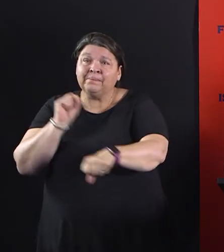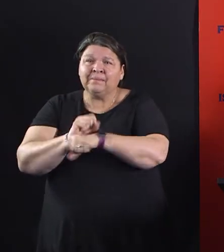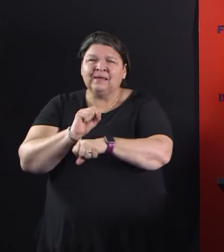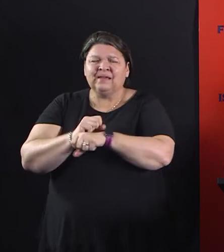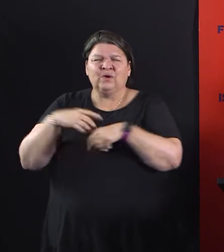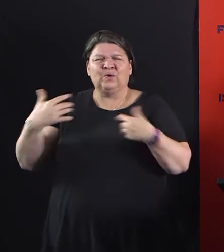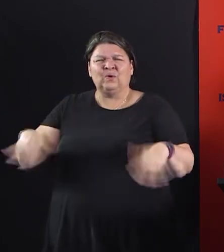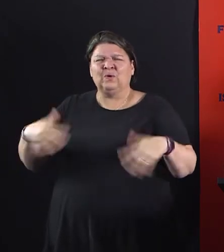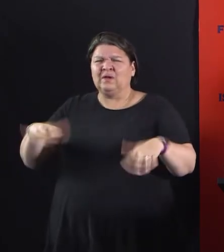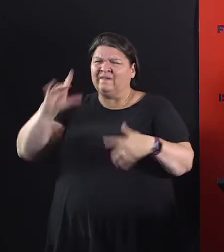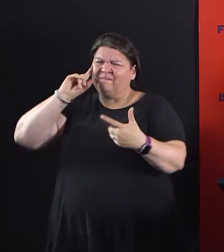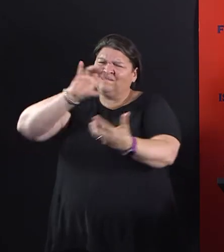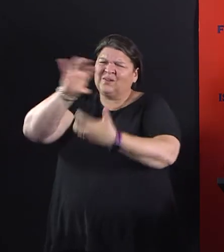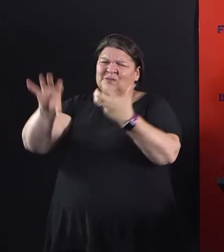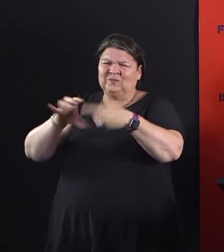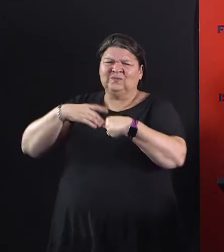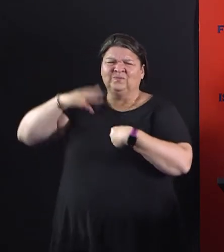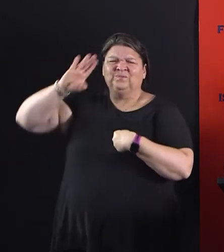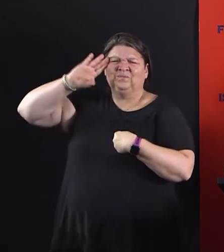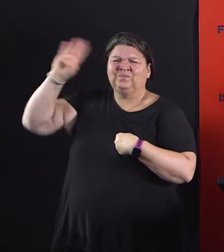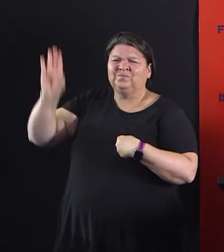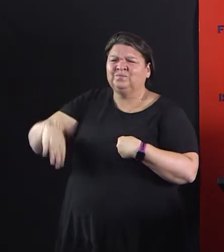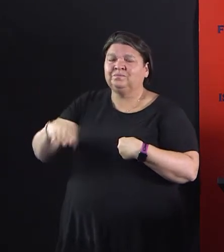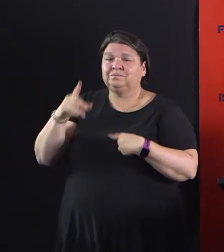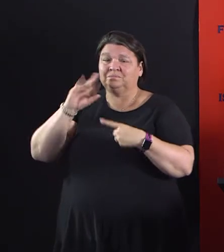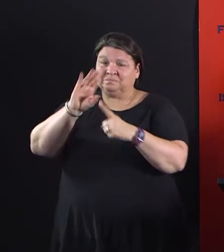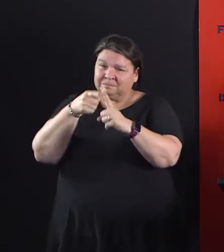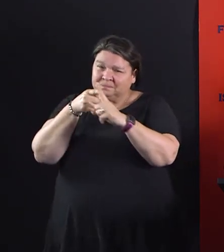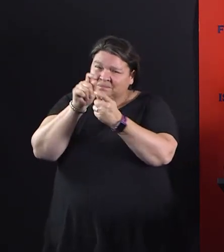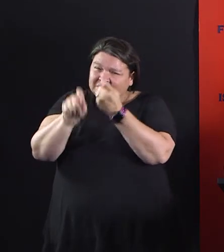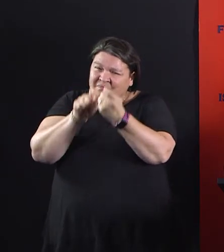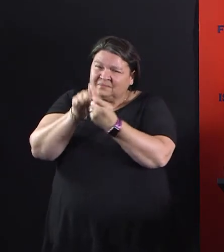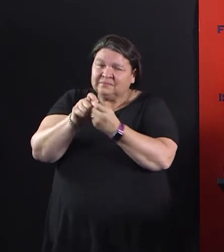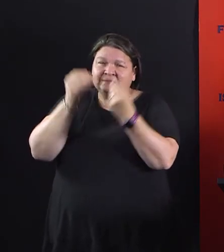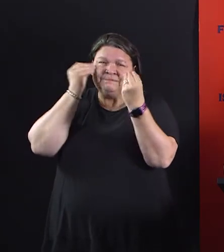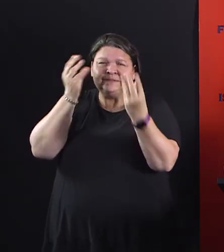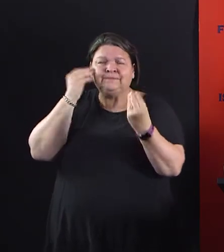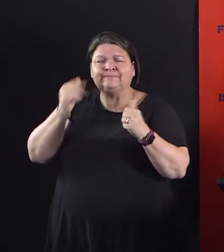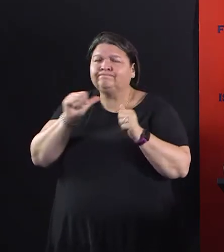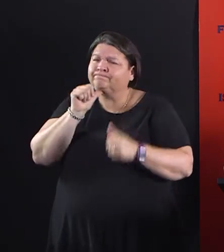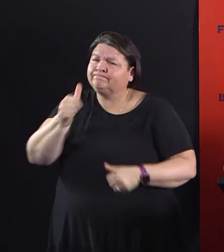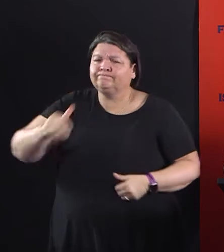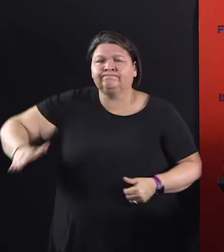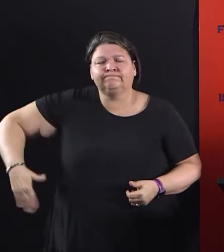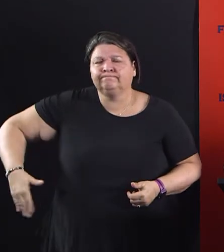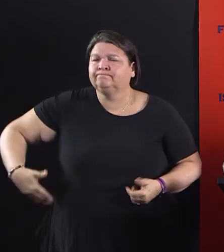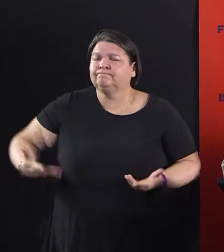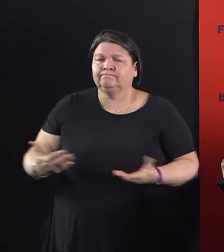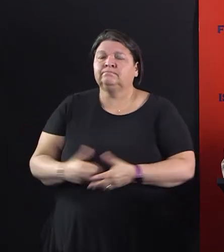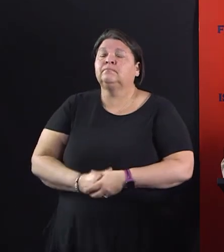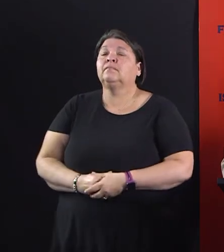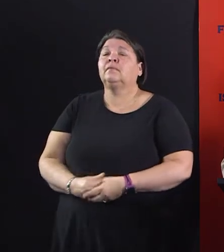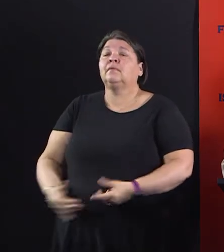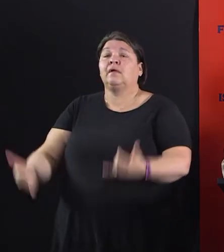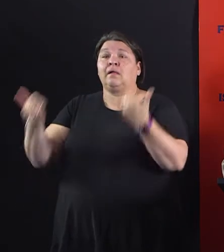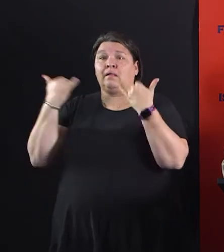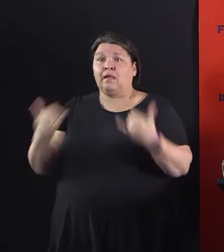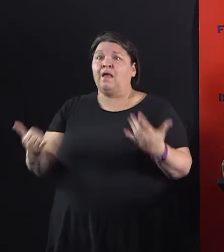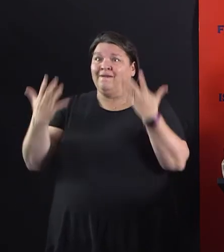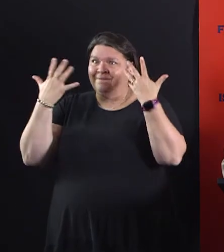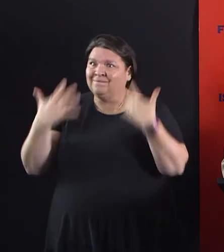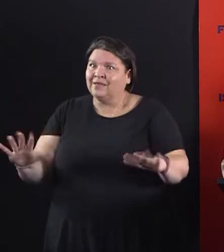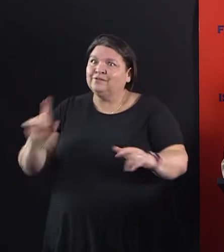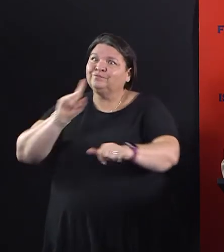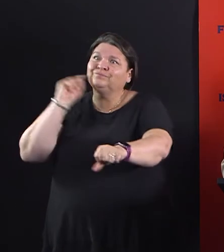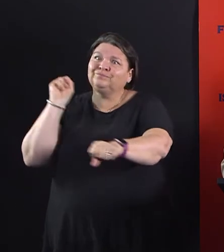for these 40 people that had tested positive for COVID-19. Now they feel like they do, and they have released those